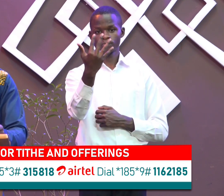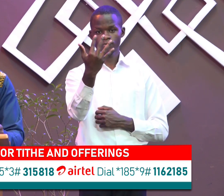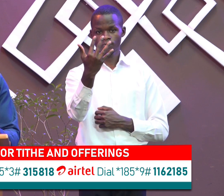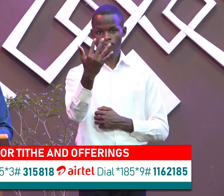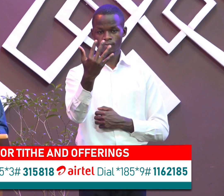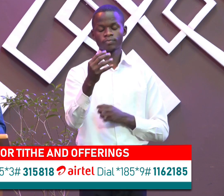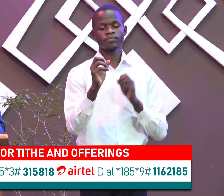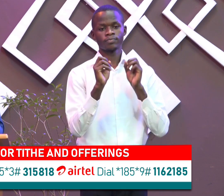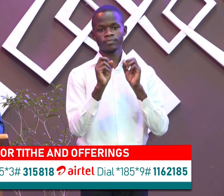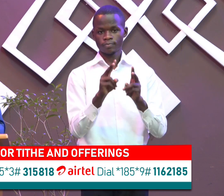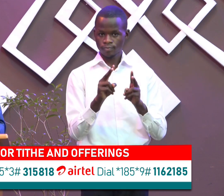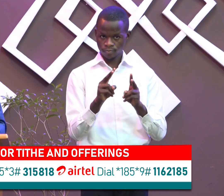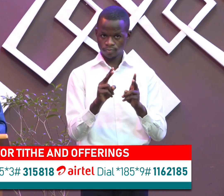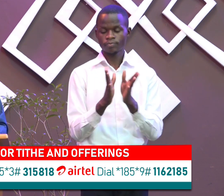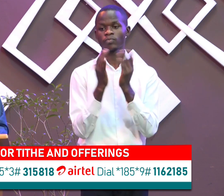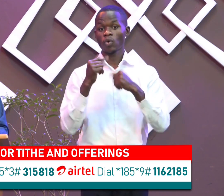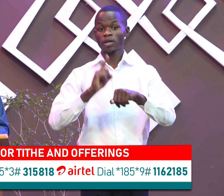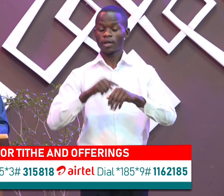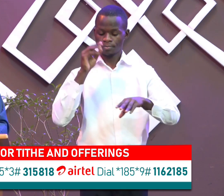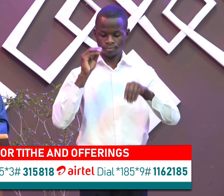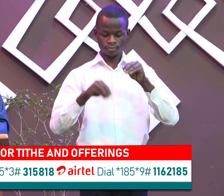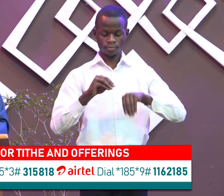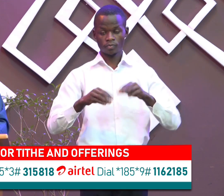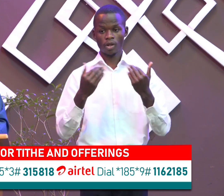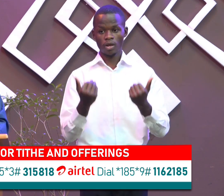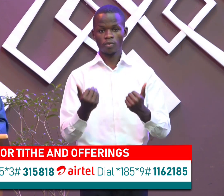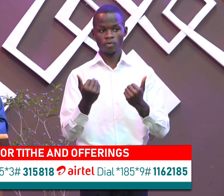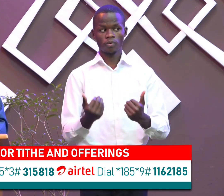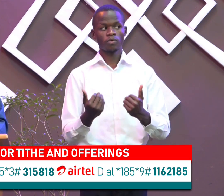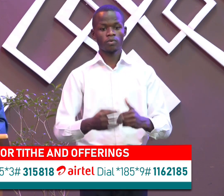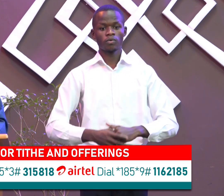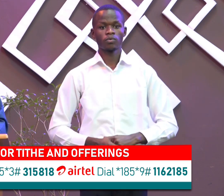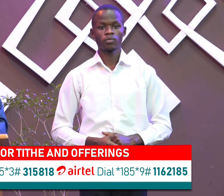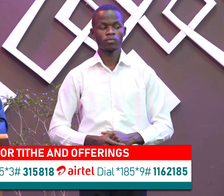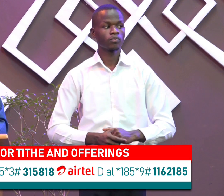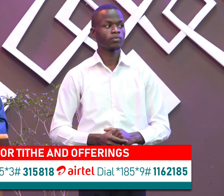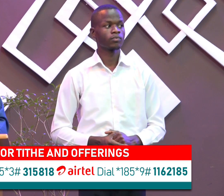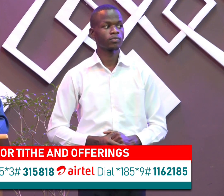10 12 18 5. Okay, ze katuweyo. So let's give.